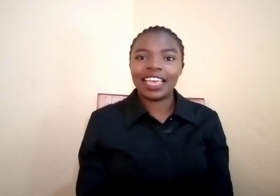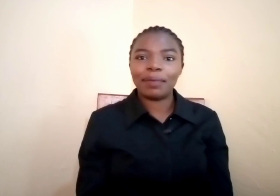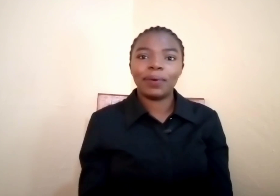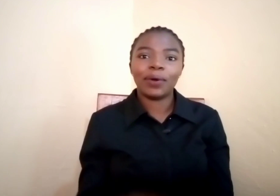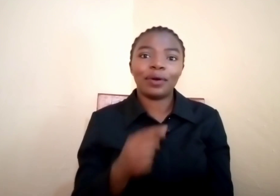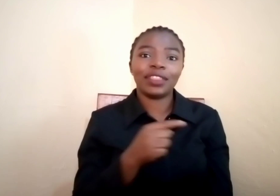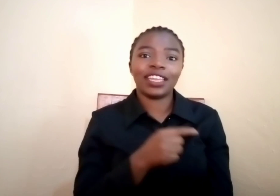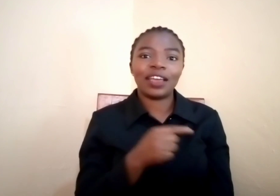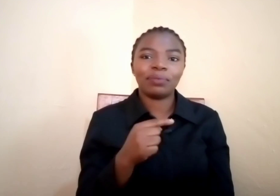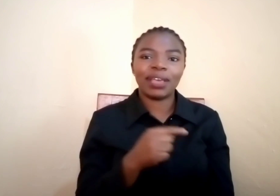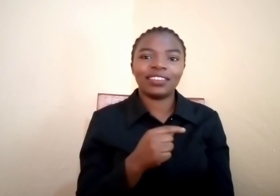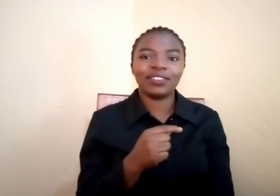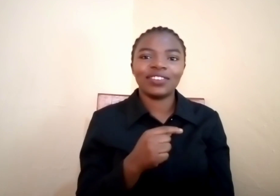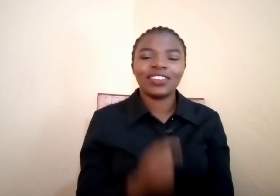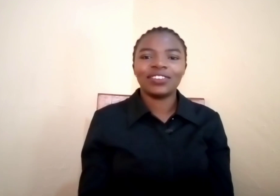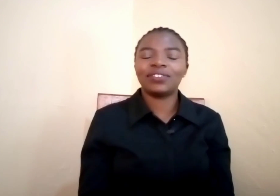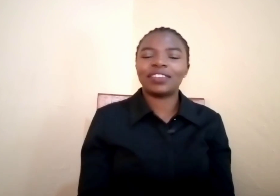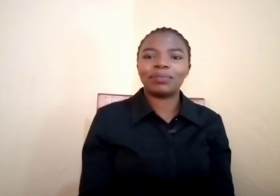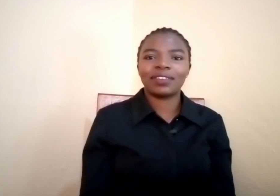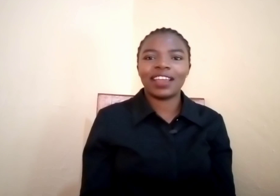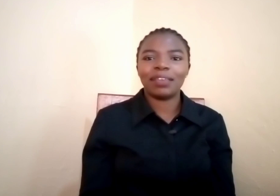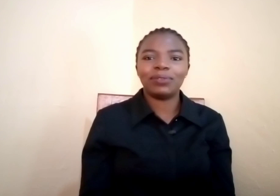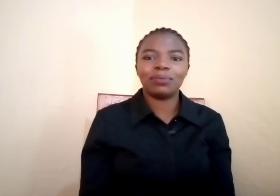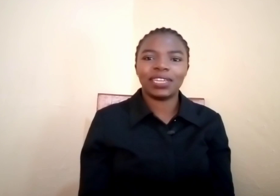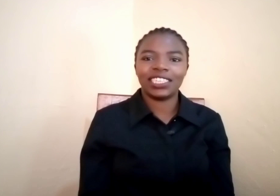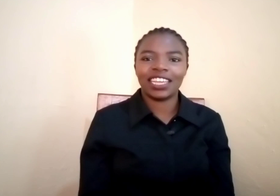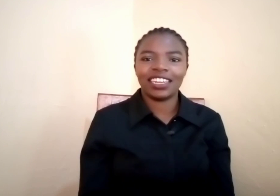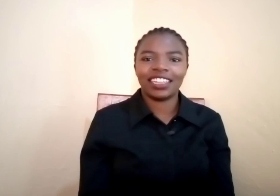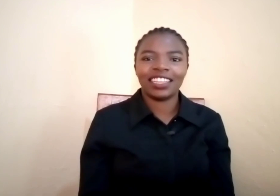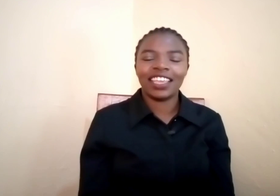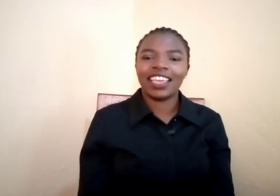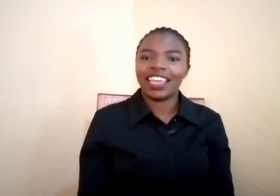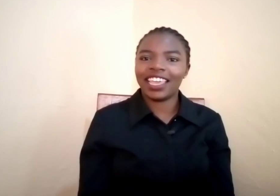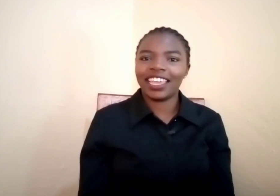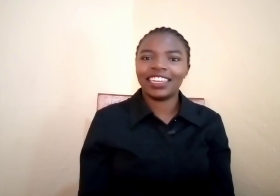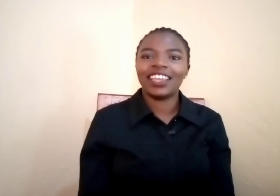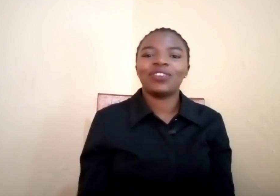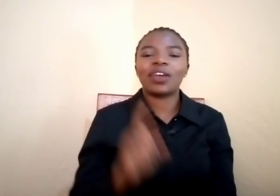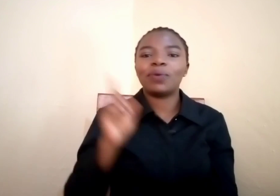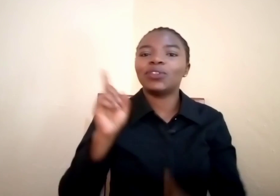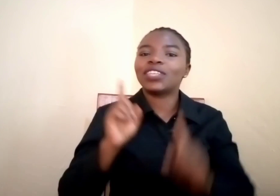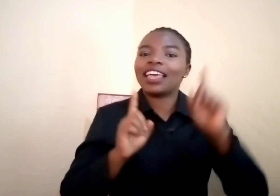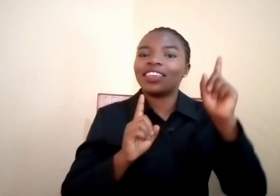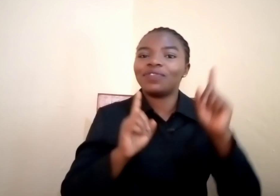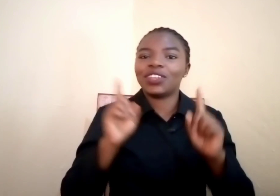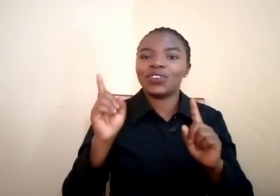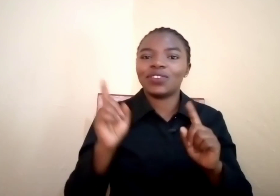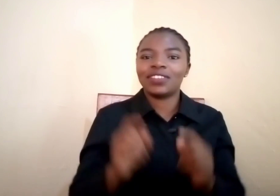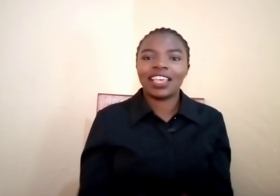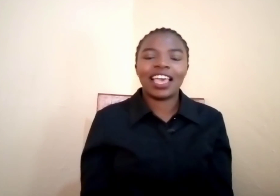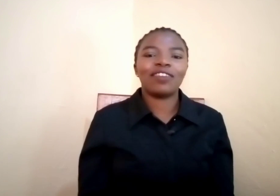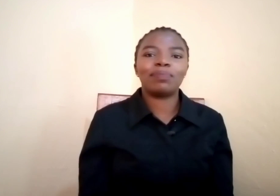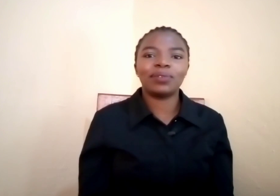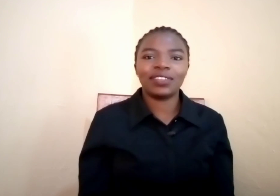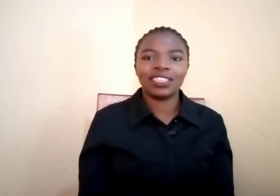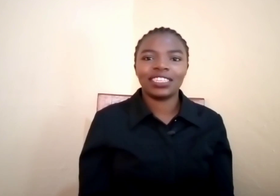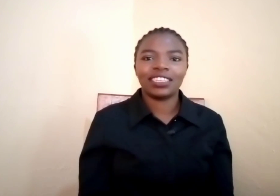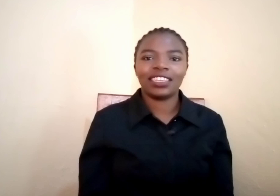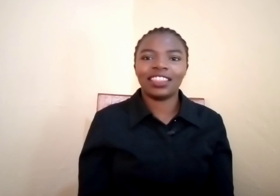tap on the round button to subscribe to my channel, and you can watch other videos I have put in the